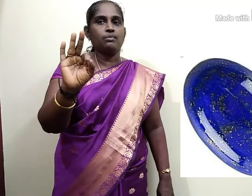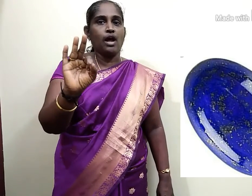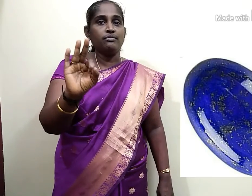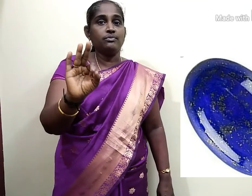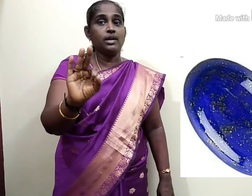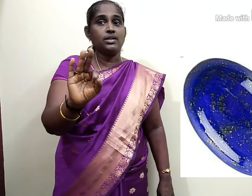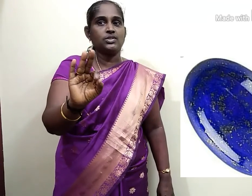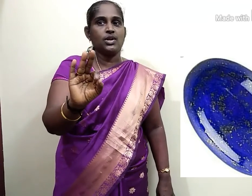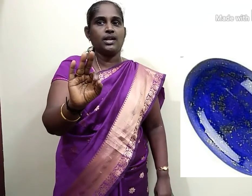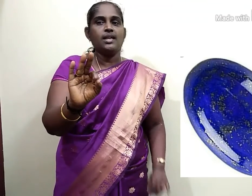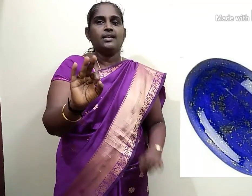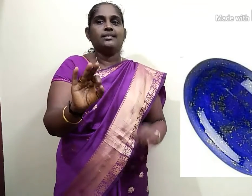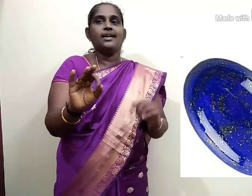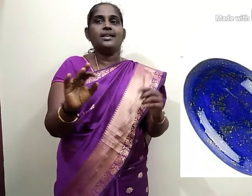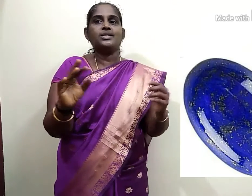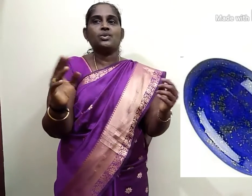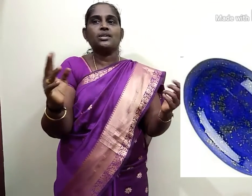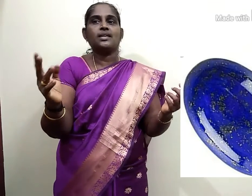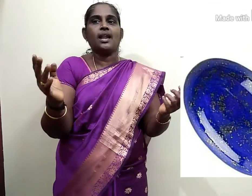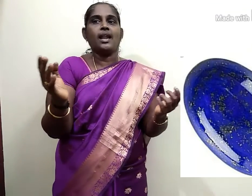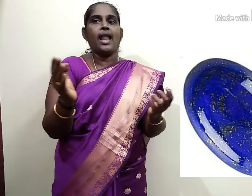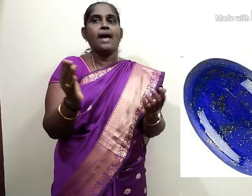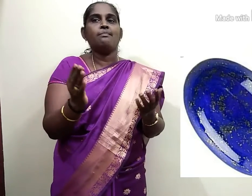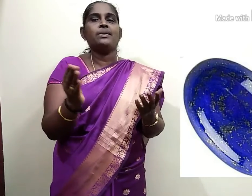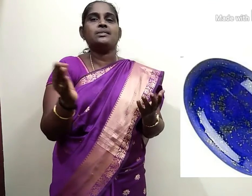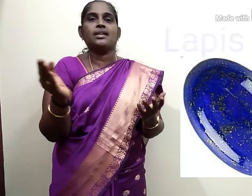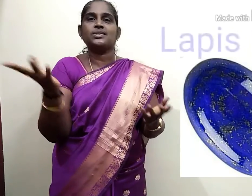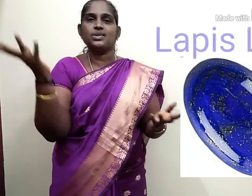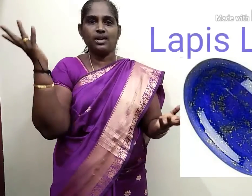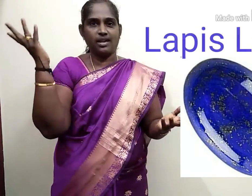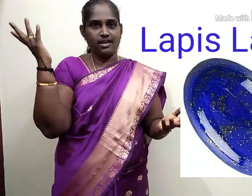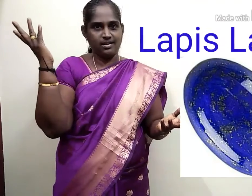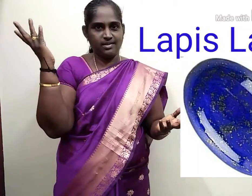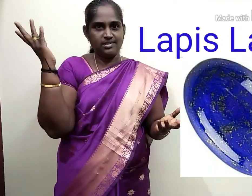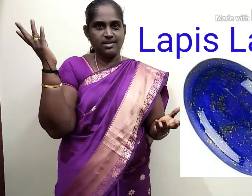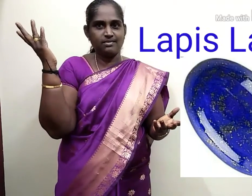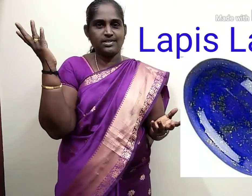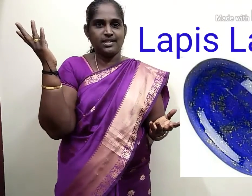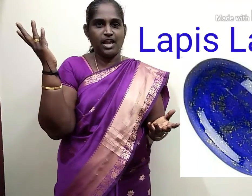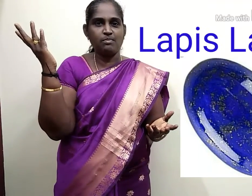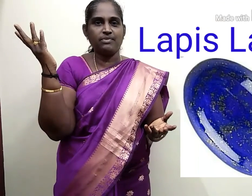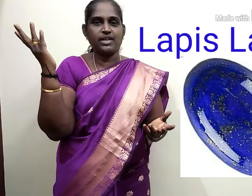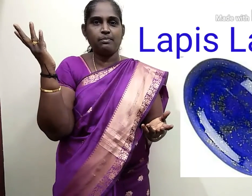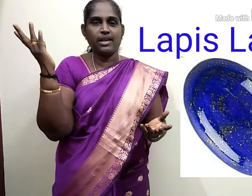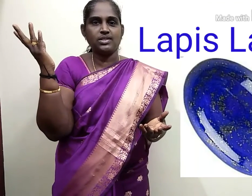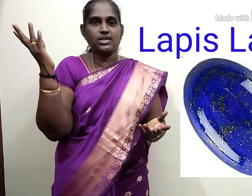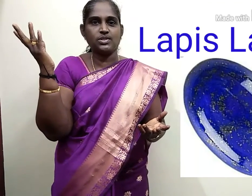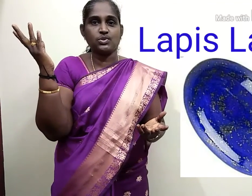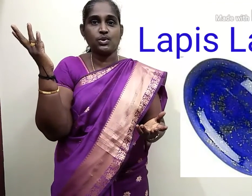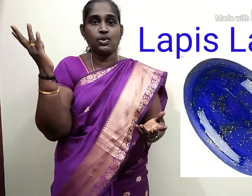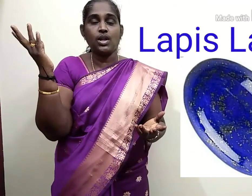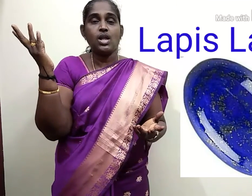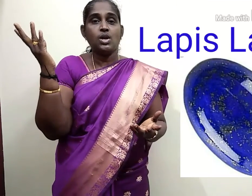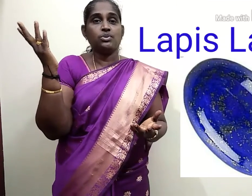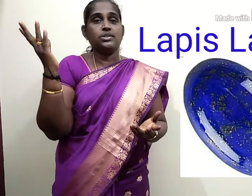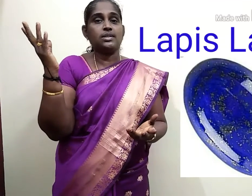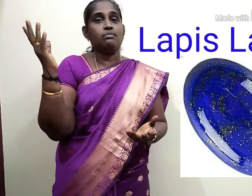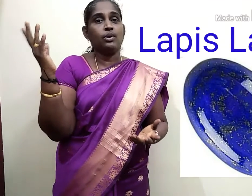from Afghanistan. That is known as lapis lazuli. Understand what's the name of that precious stone which is in